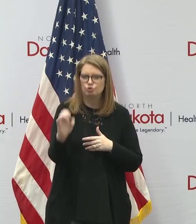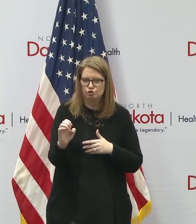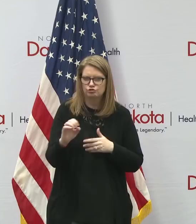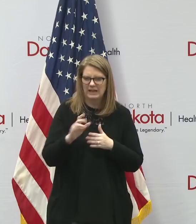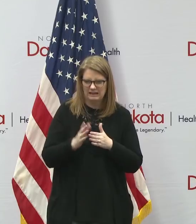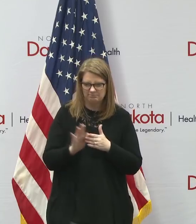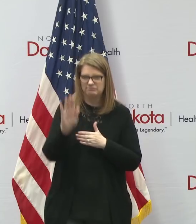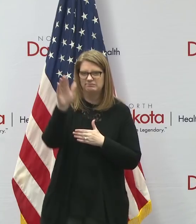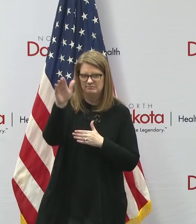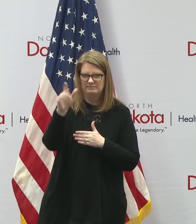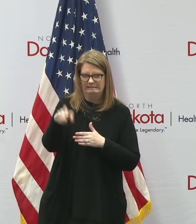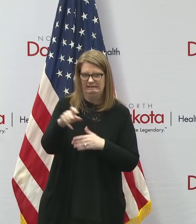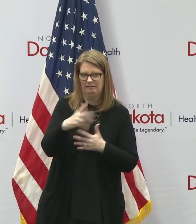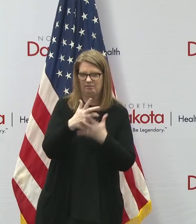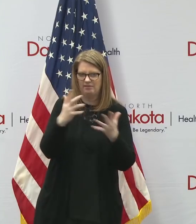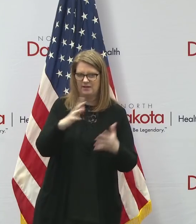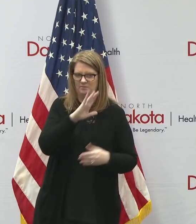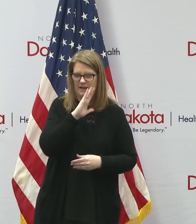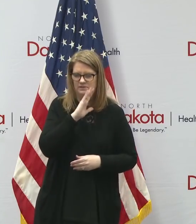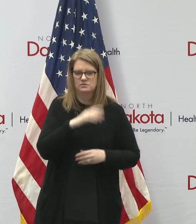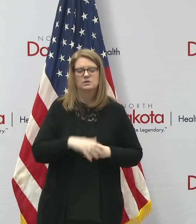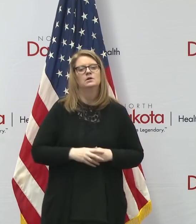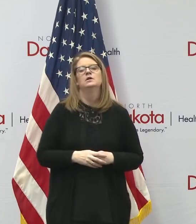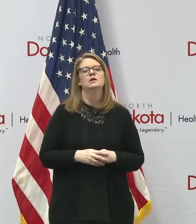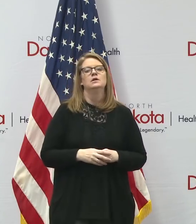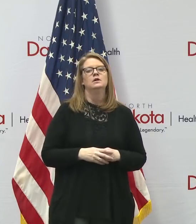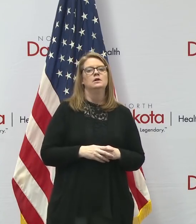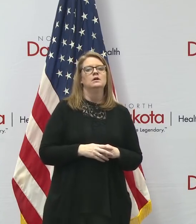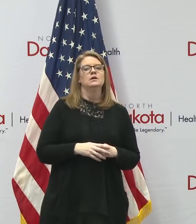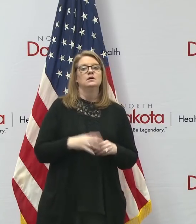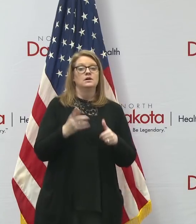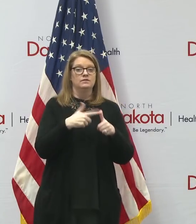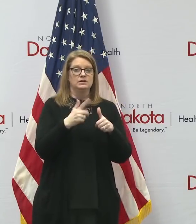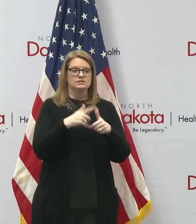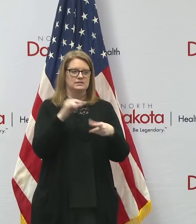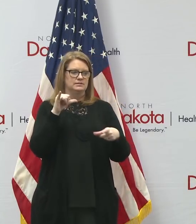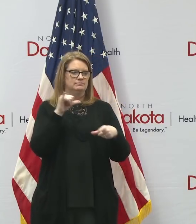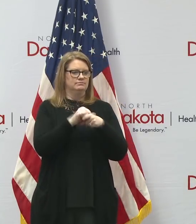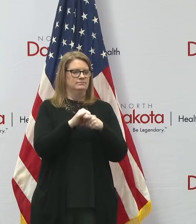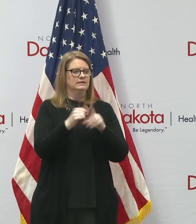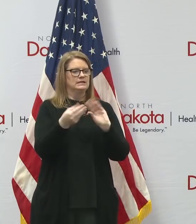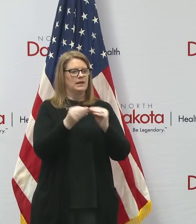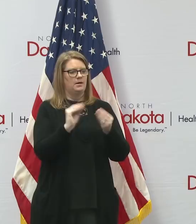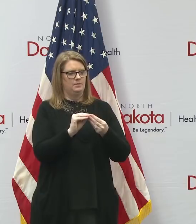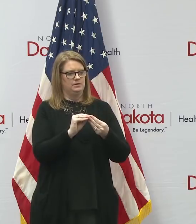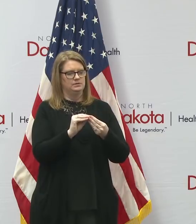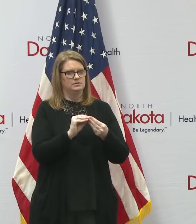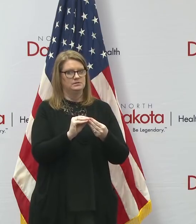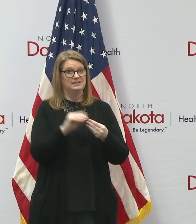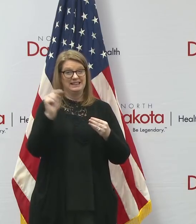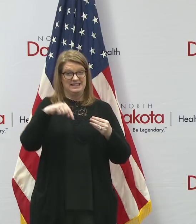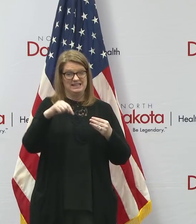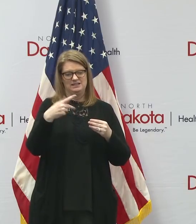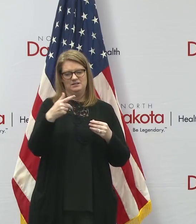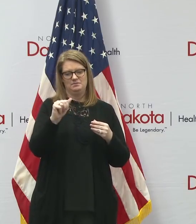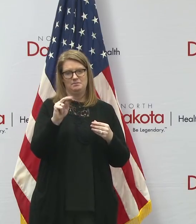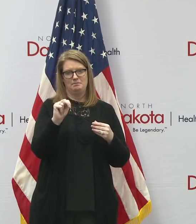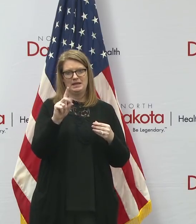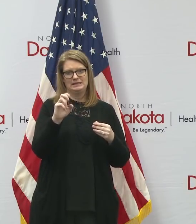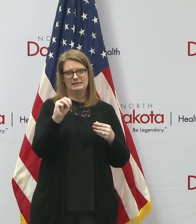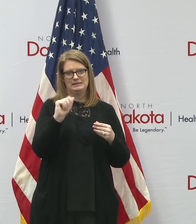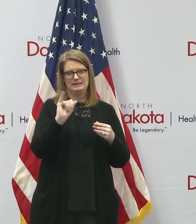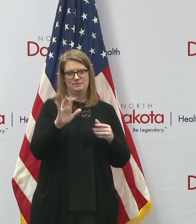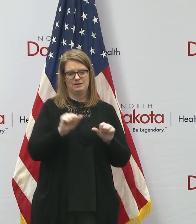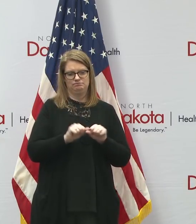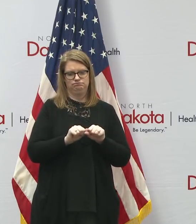some information. First of all, you're going to hear some big numbers here, but this is a pandemic. We haven't had